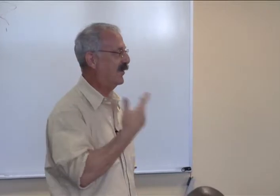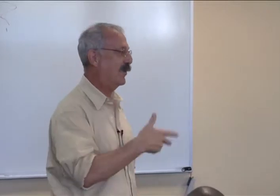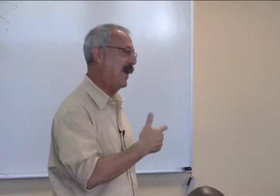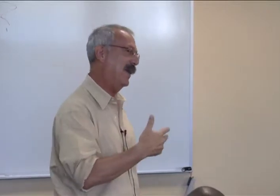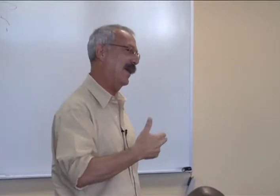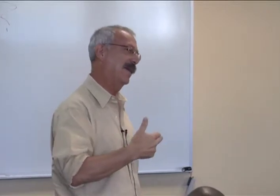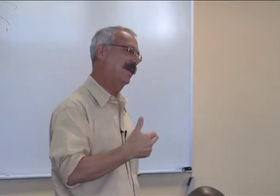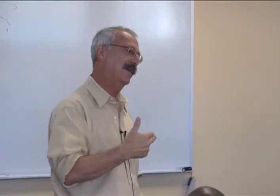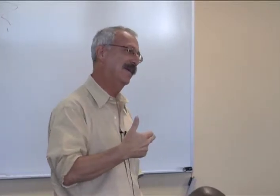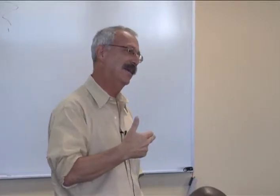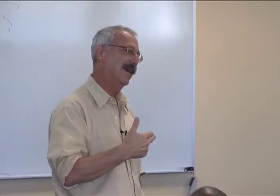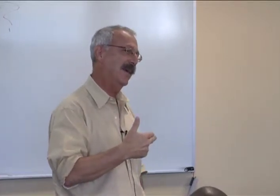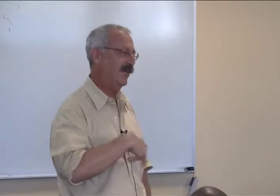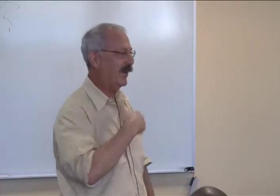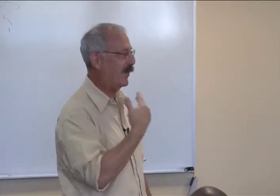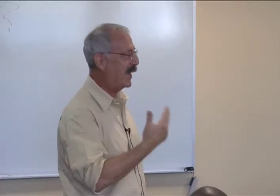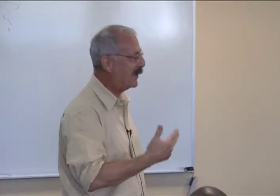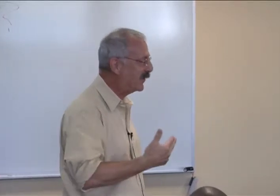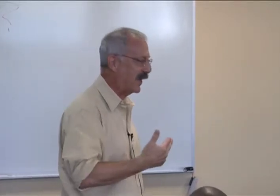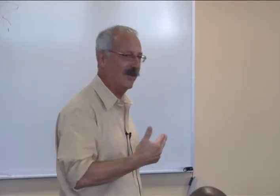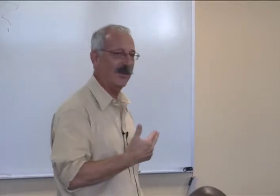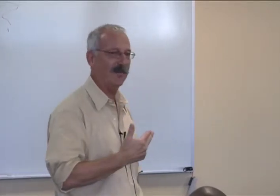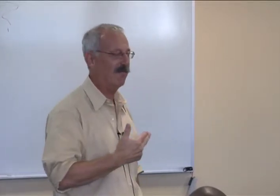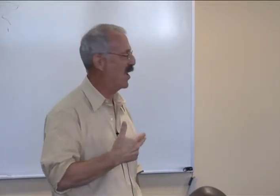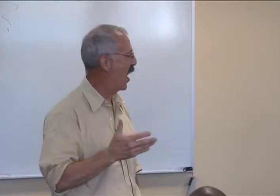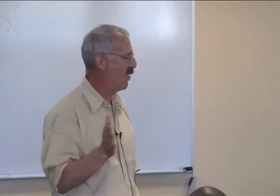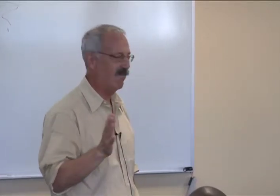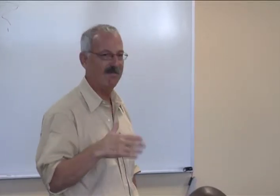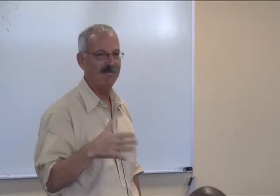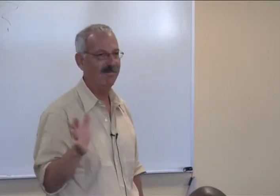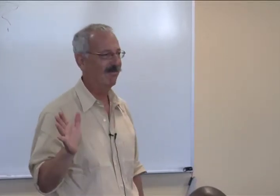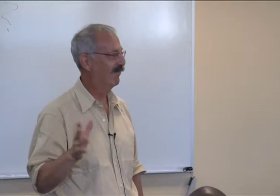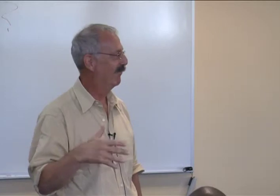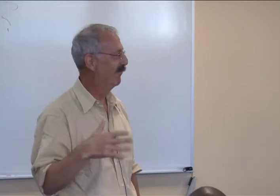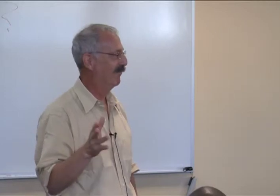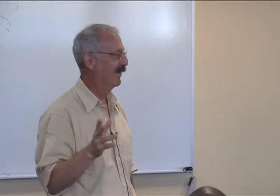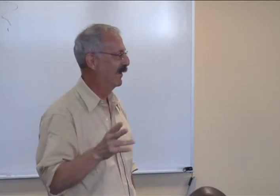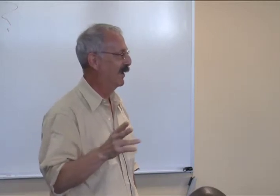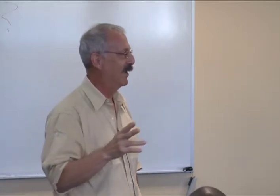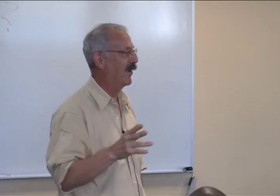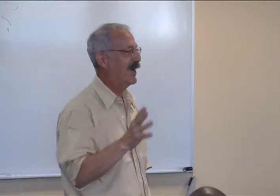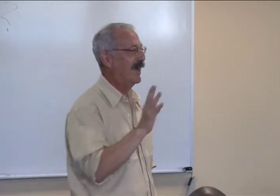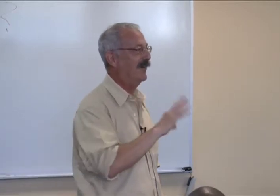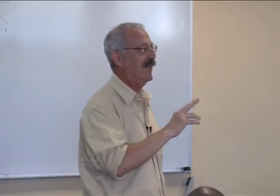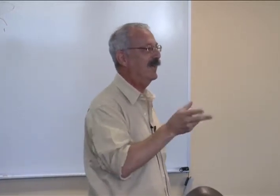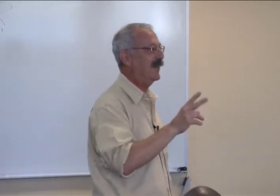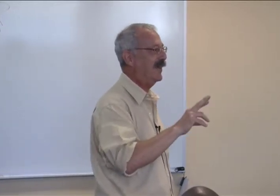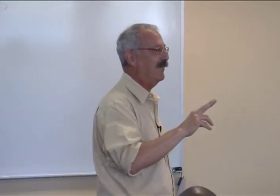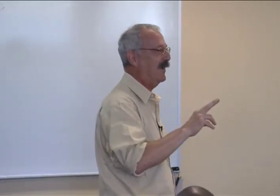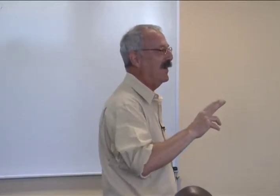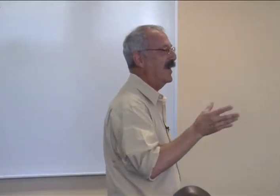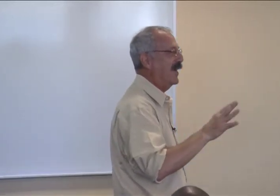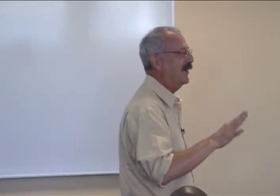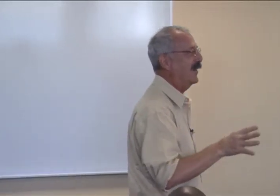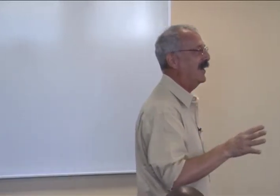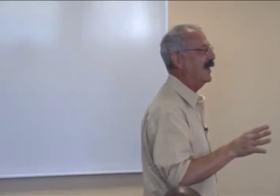How much is remaining? Is there a payment schedule? Nah. No,